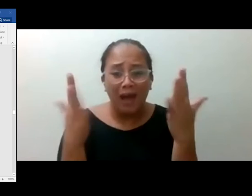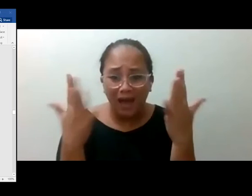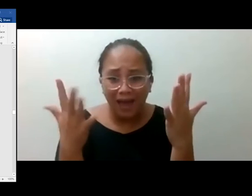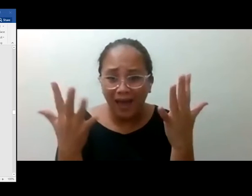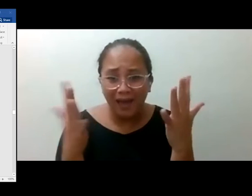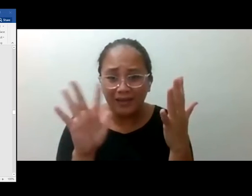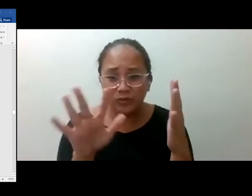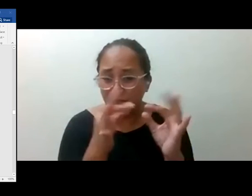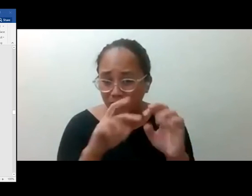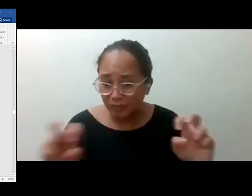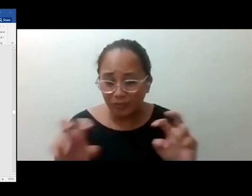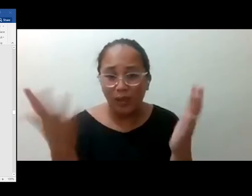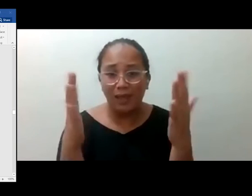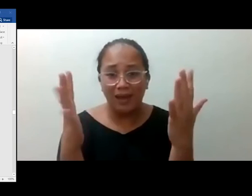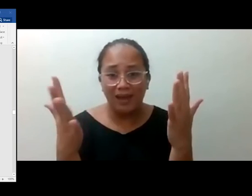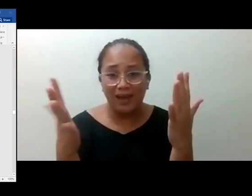So